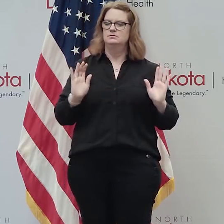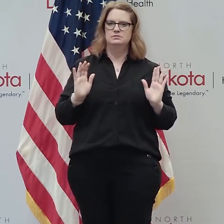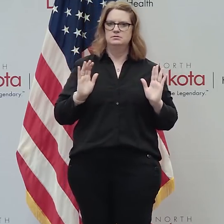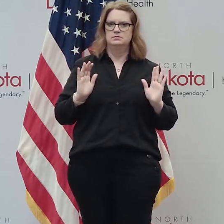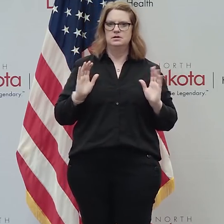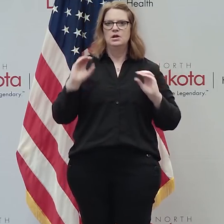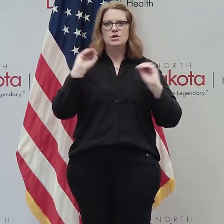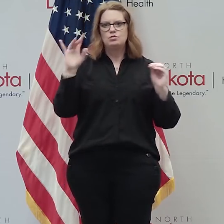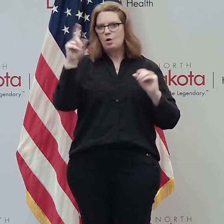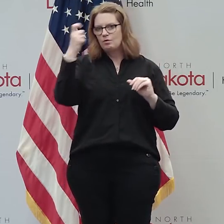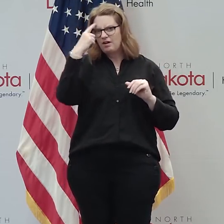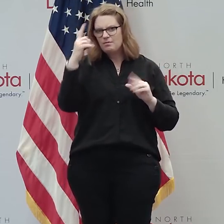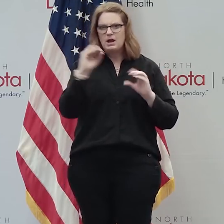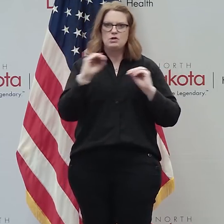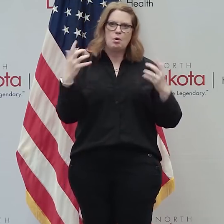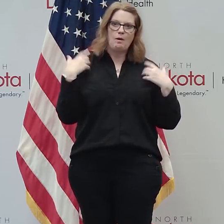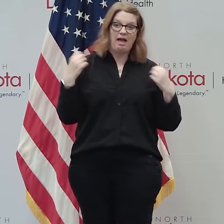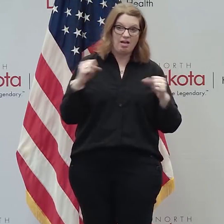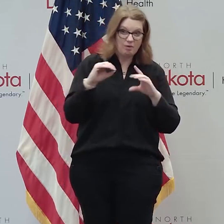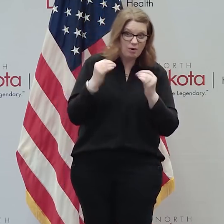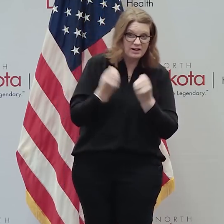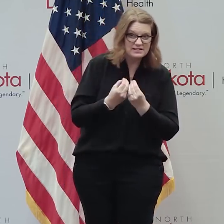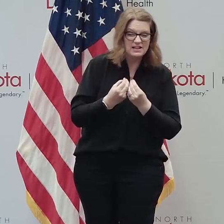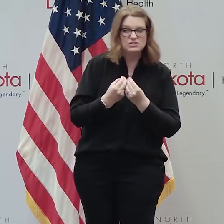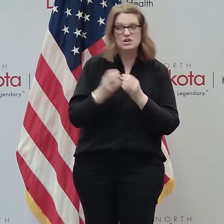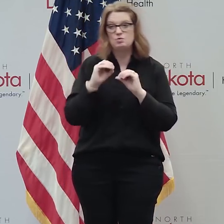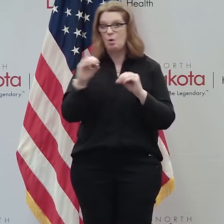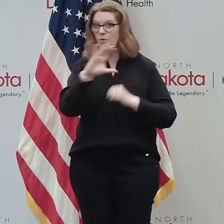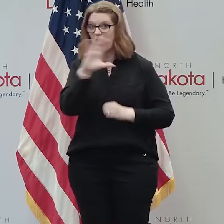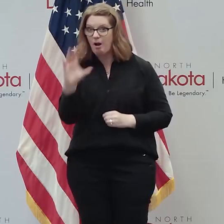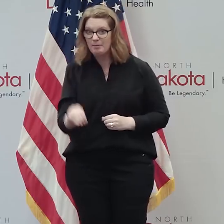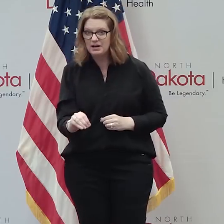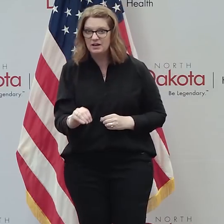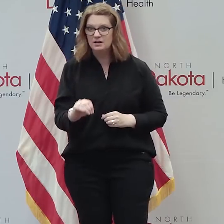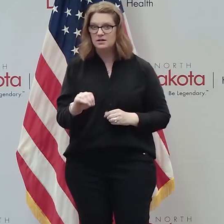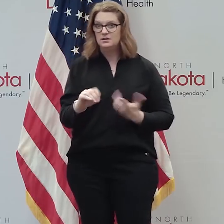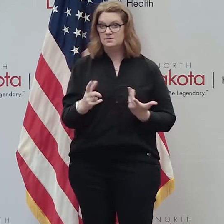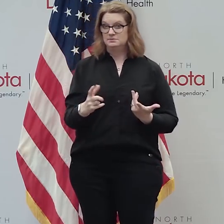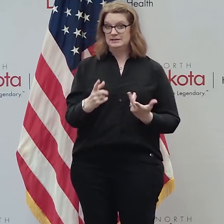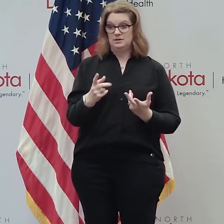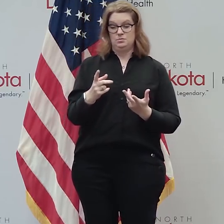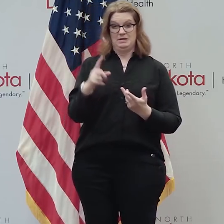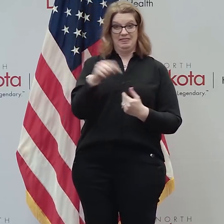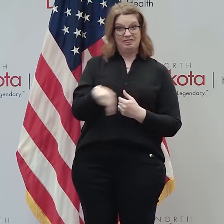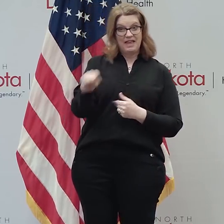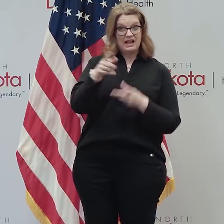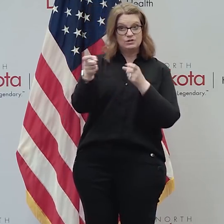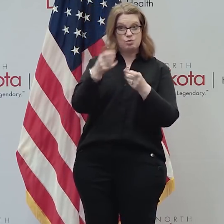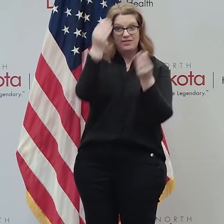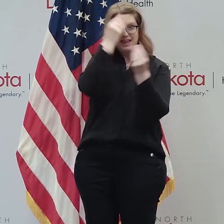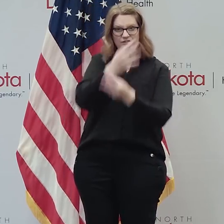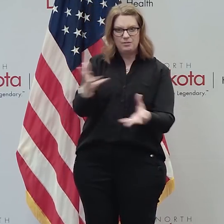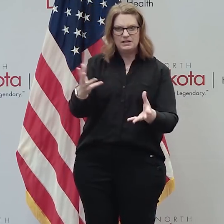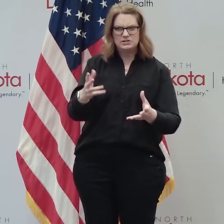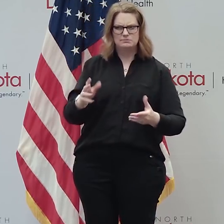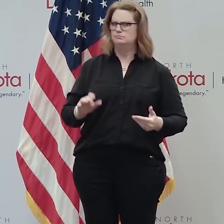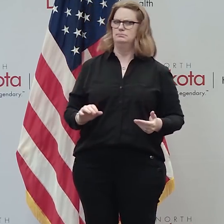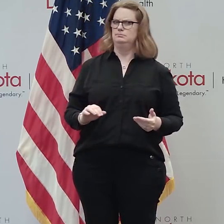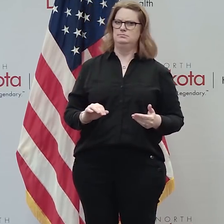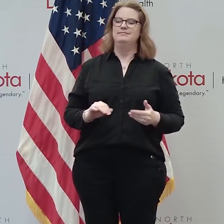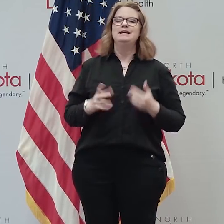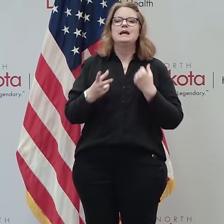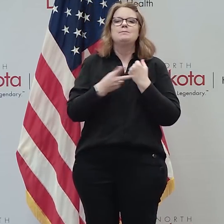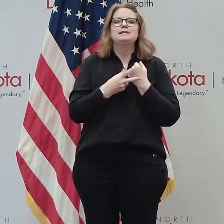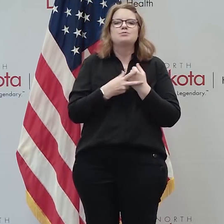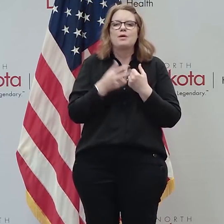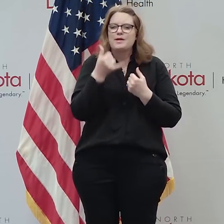government, no health organization, no entity, no company would actually be able to control the data because it would all be stored locally on your